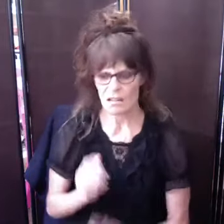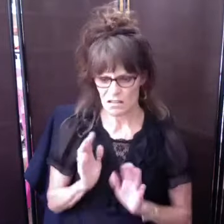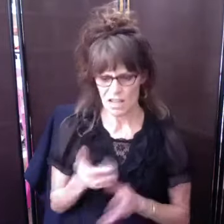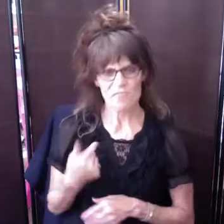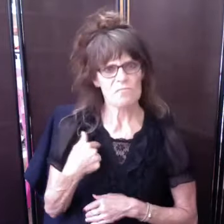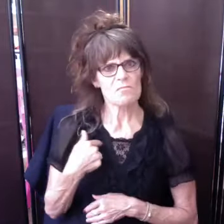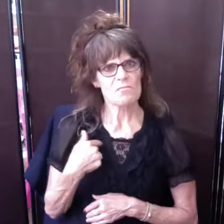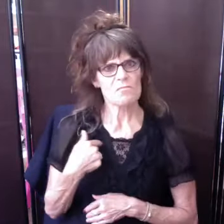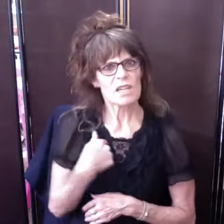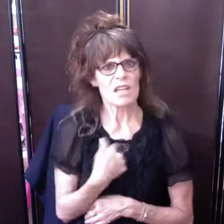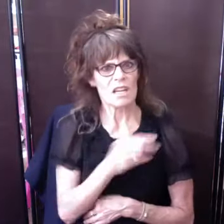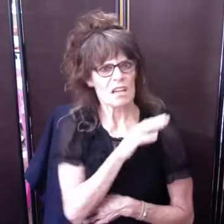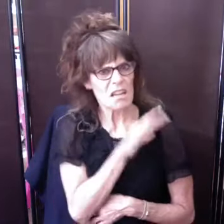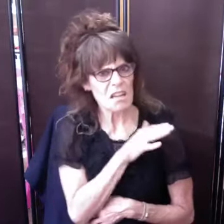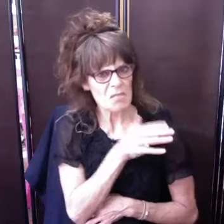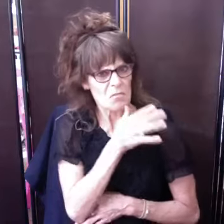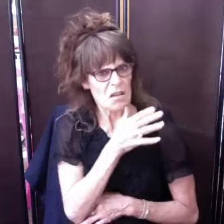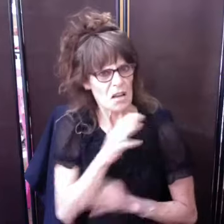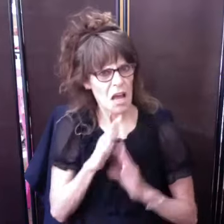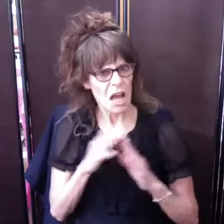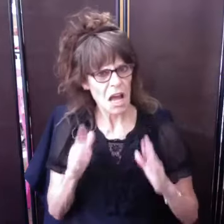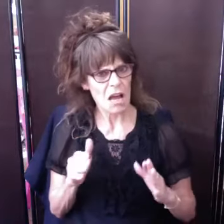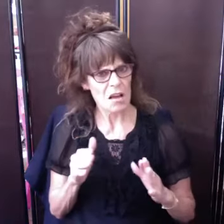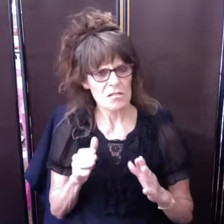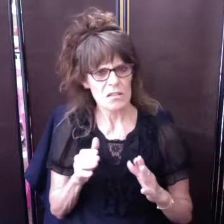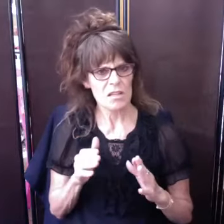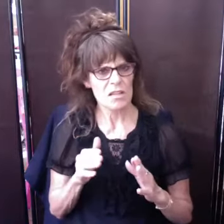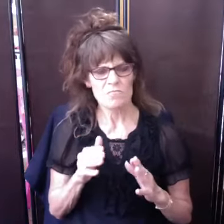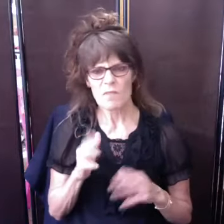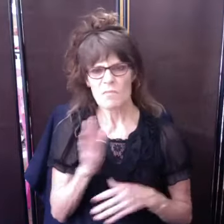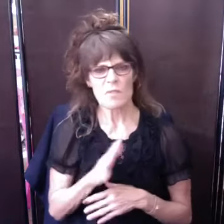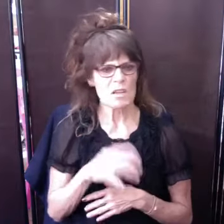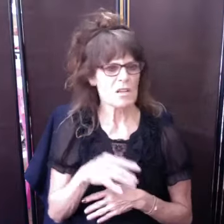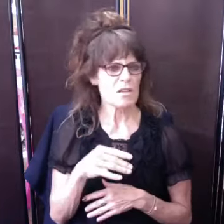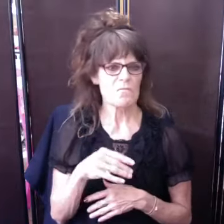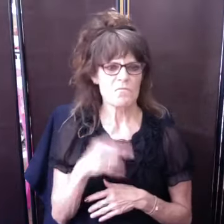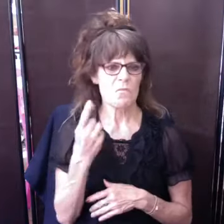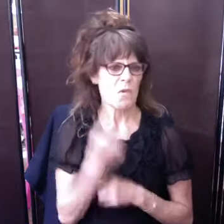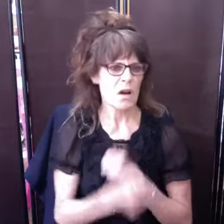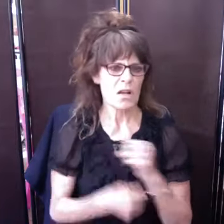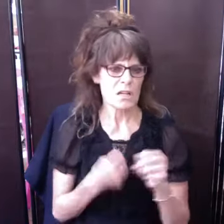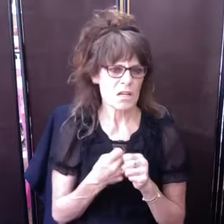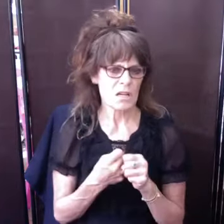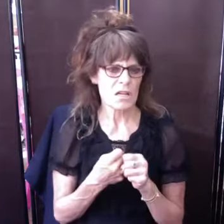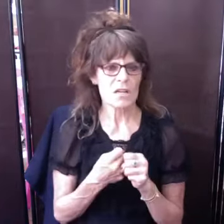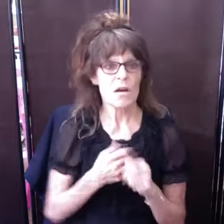house. And just to fast forward, I don't know, it took about a year, maybe 14 months. My mother was a devout Catholic, went to church every